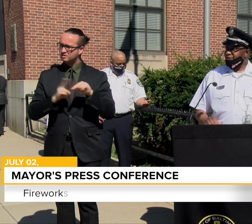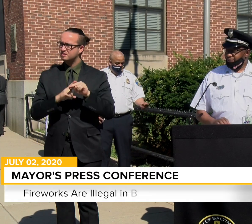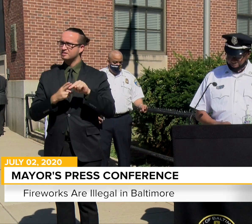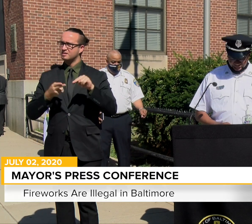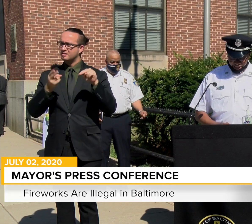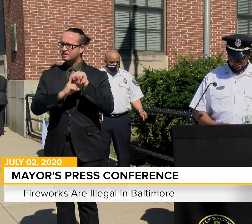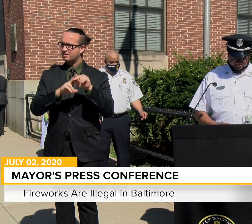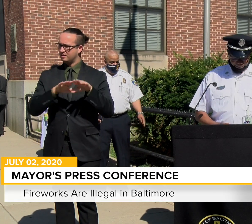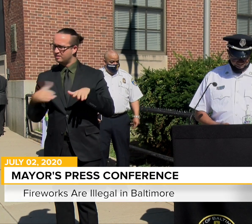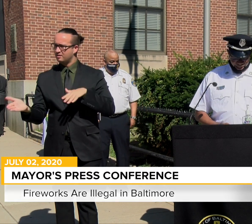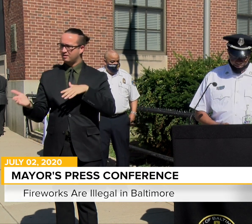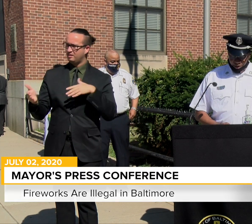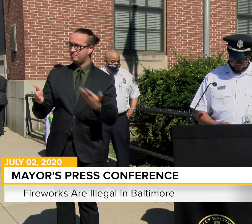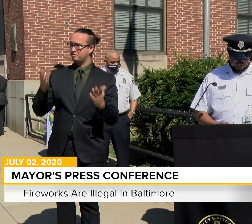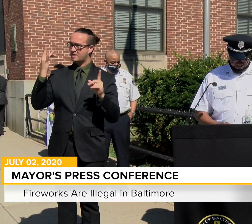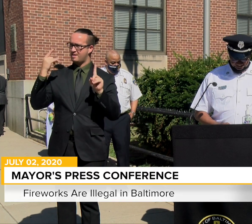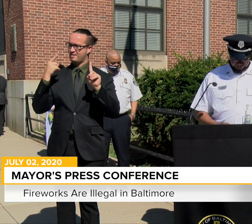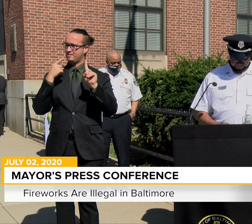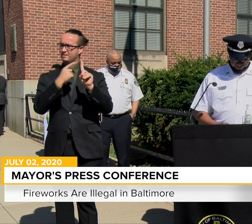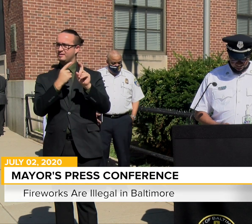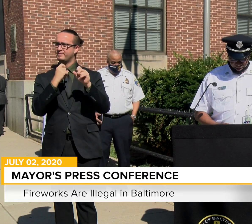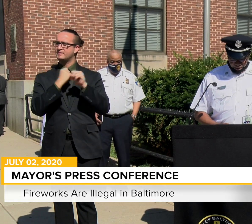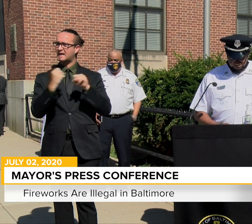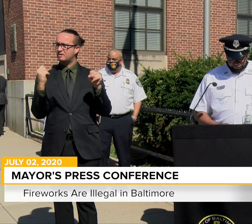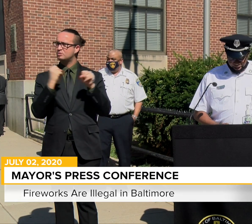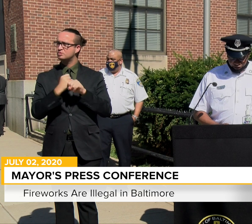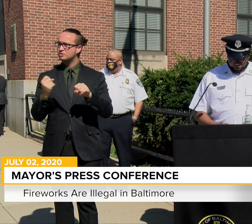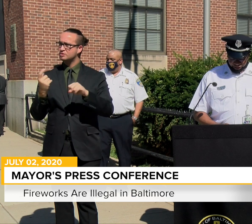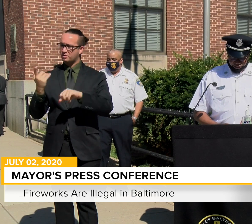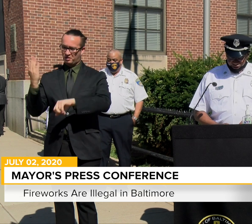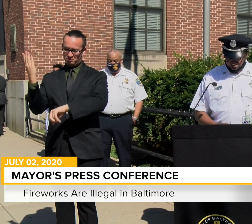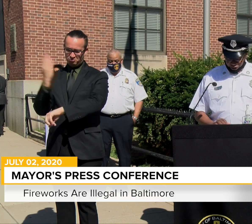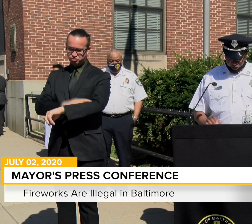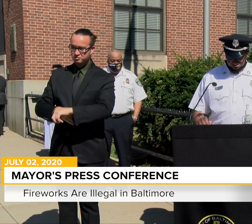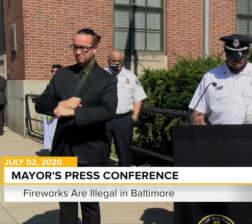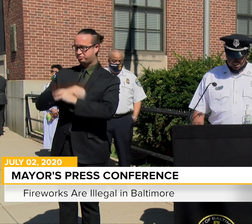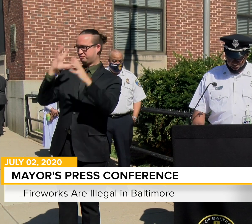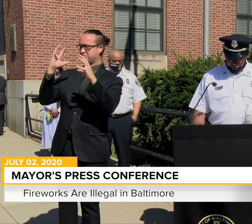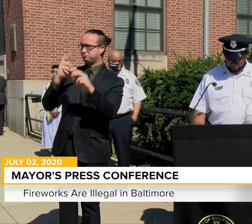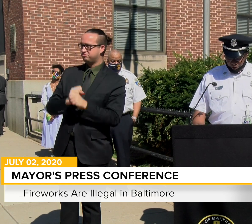of body part injuries. Firecrackers in